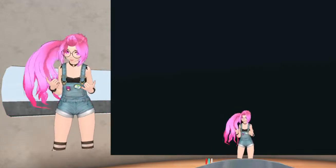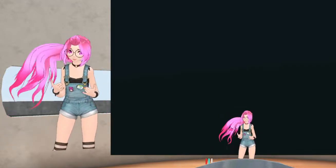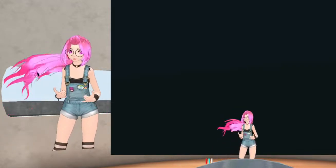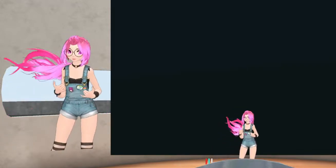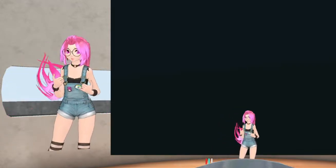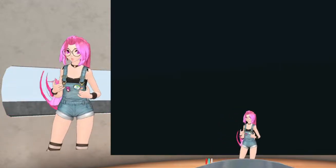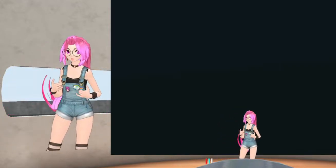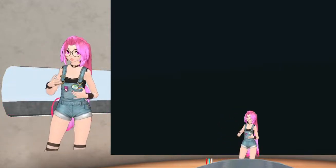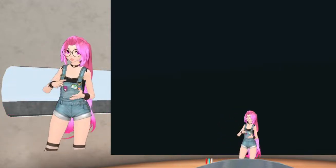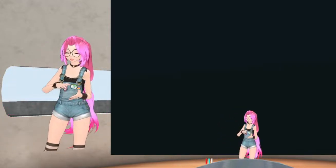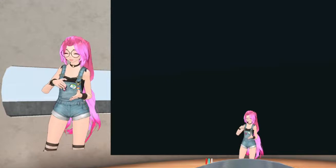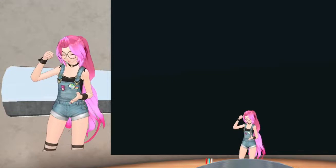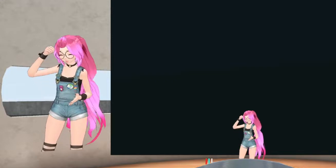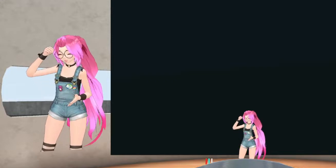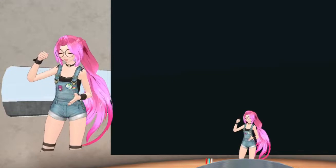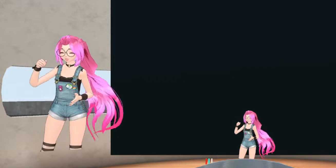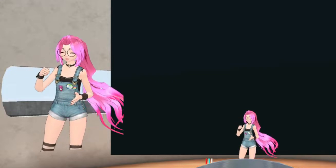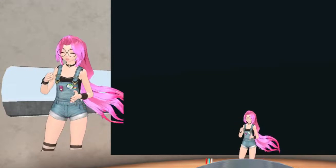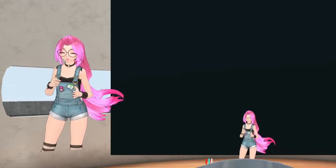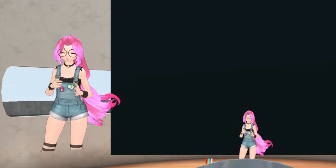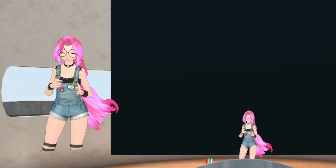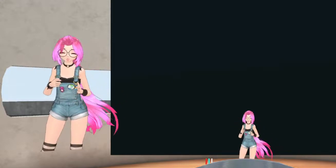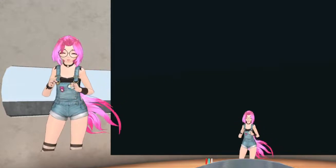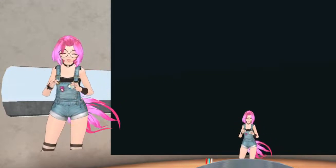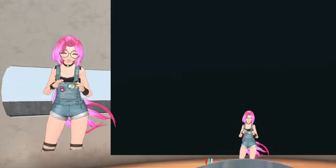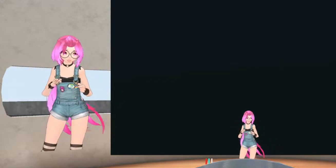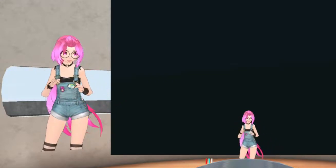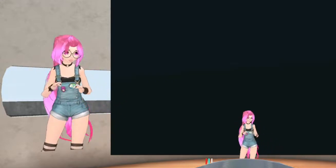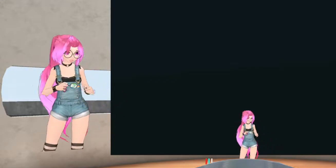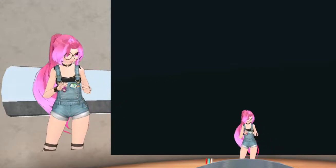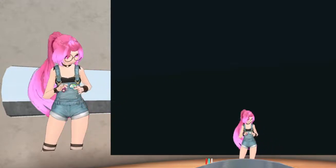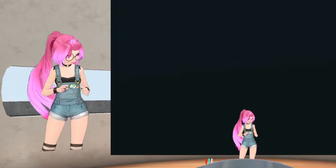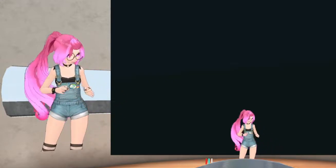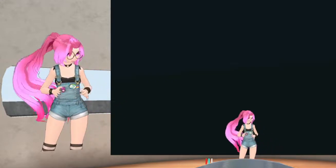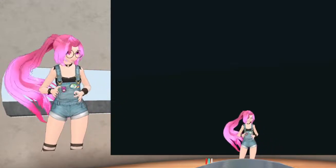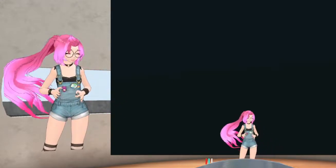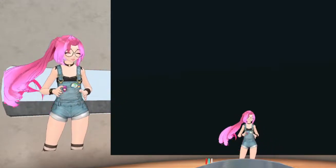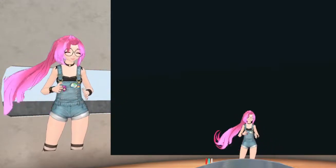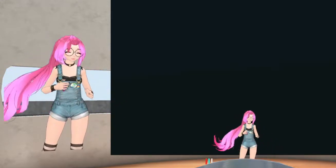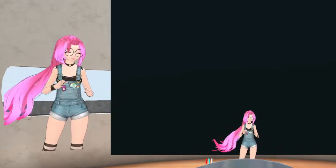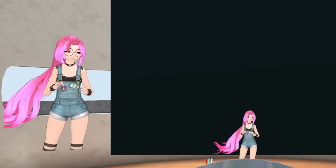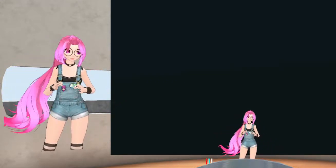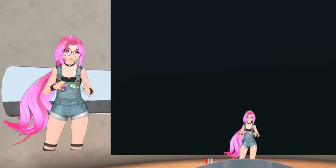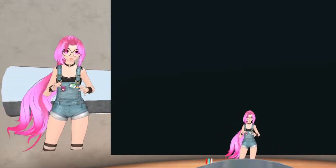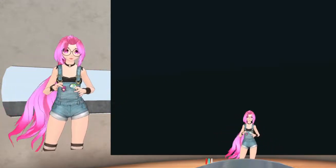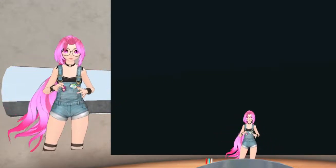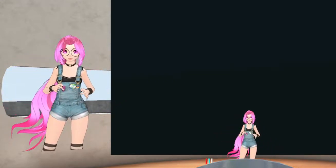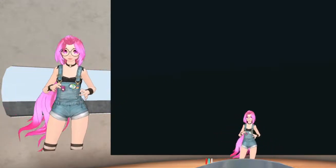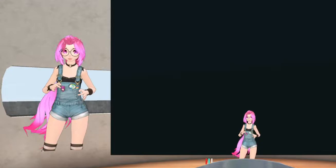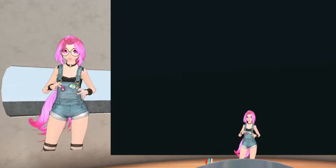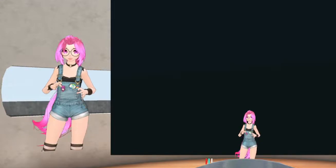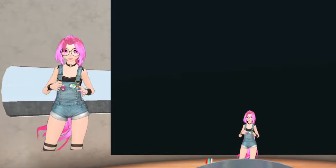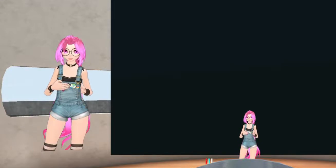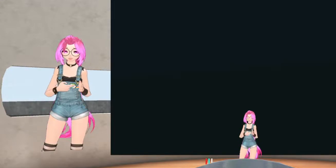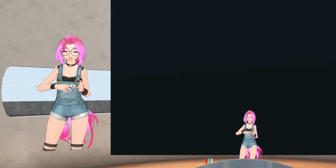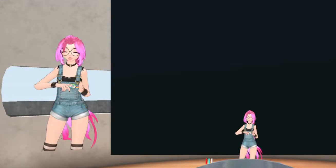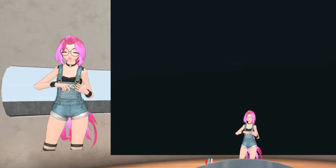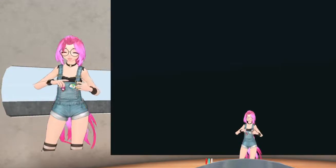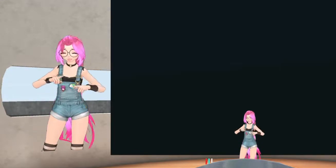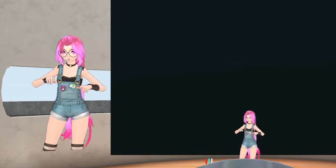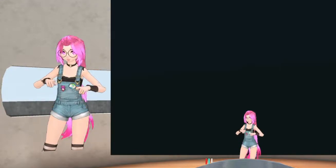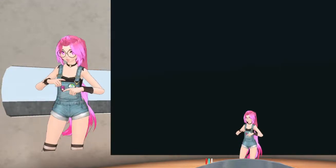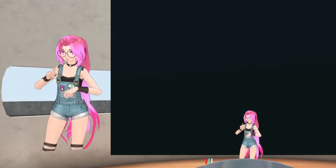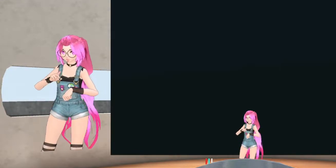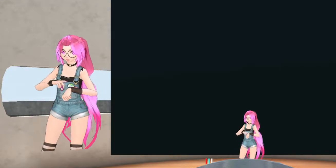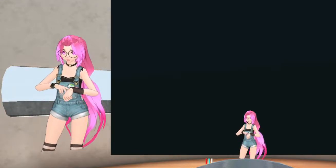so much. So today we are going to be learning about descriptions. So descriptions